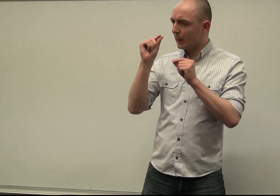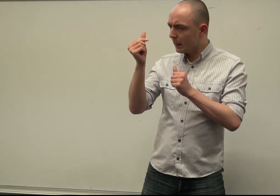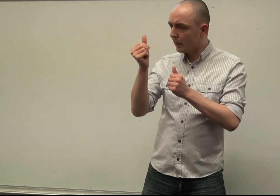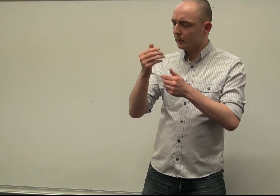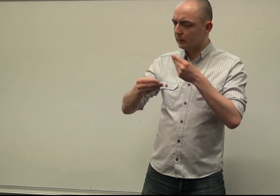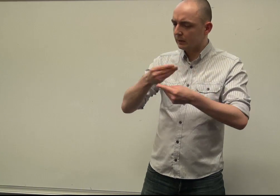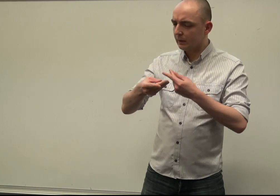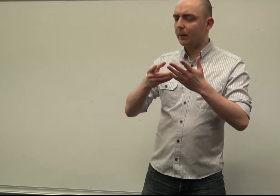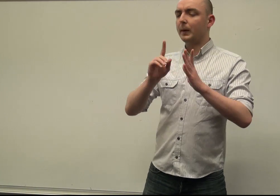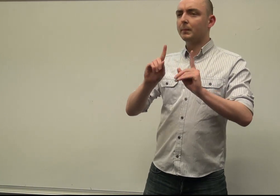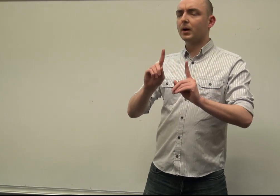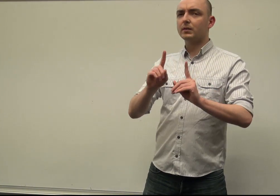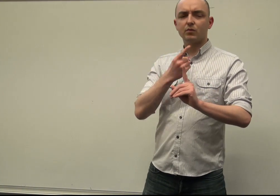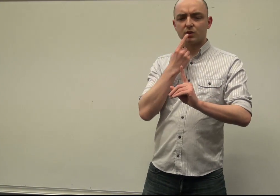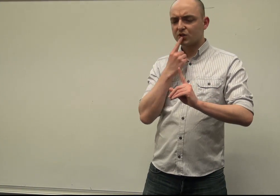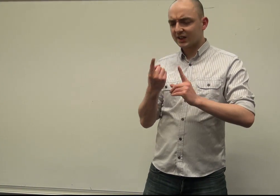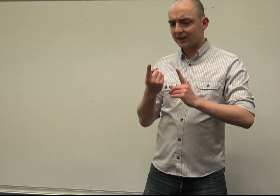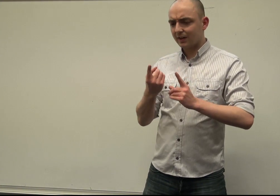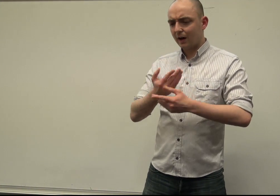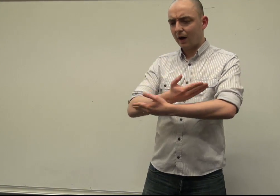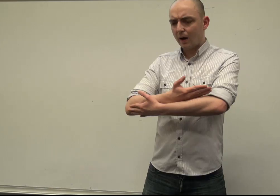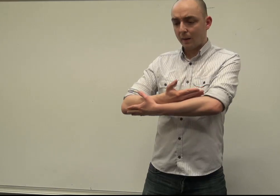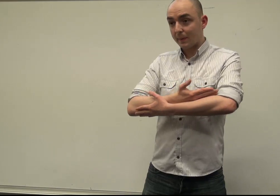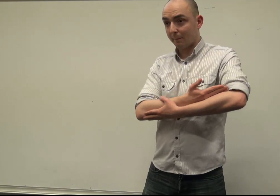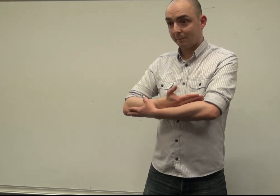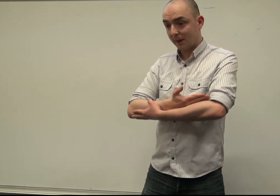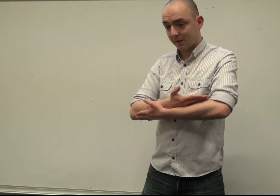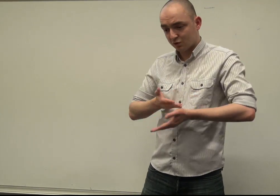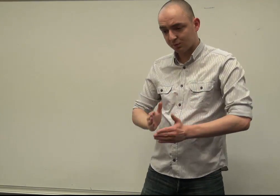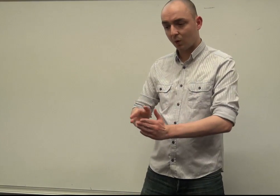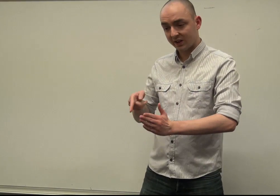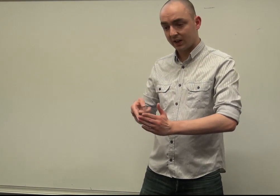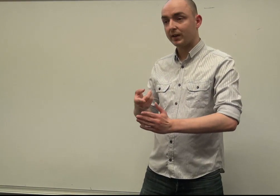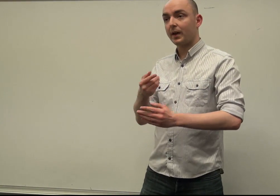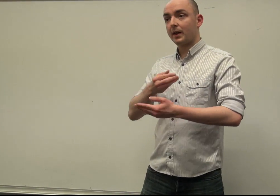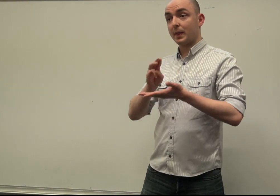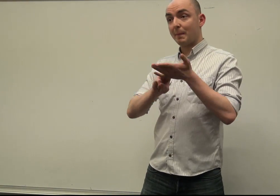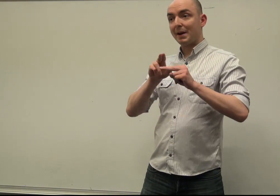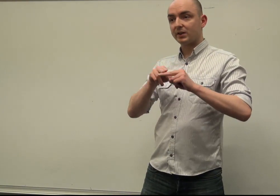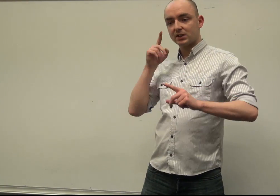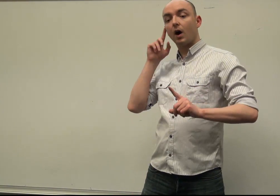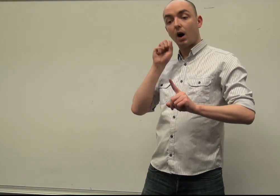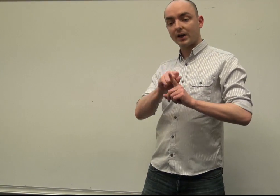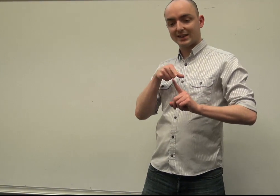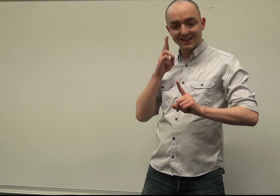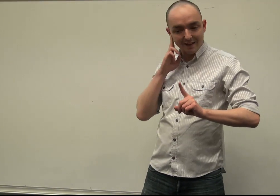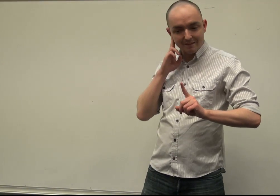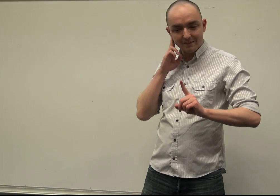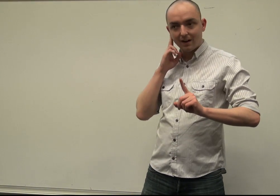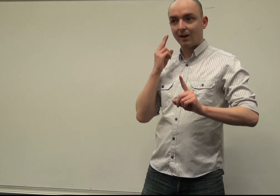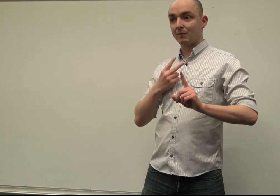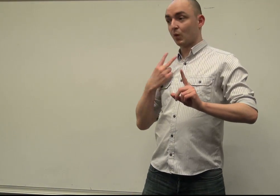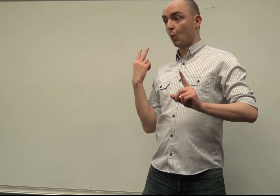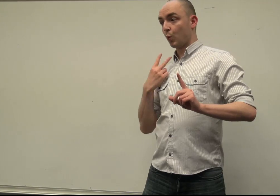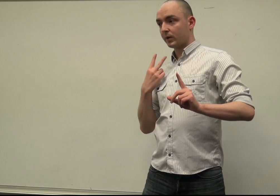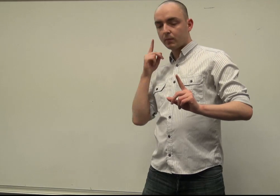I think you were talking, you were explaining about the topic about very young babies being born,